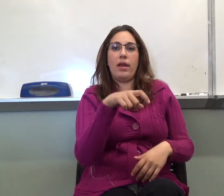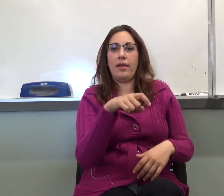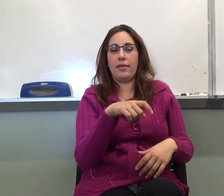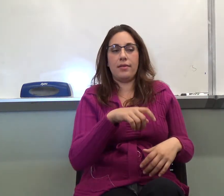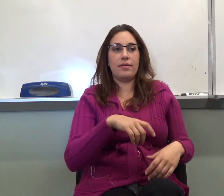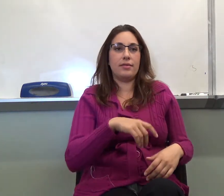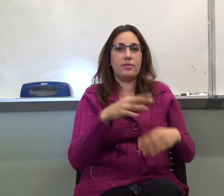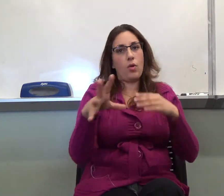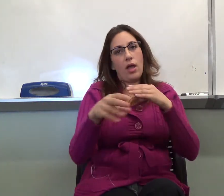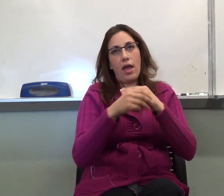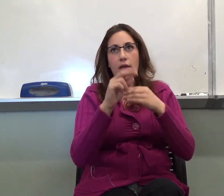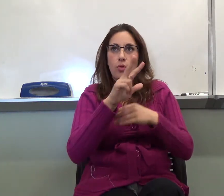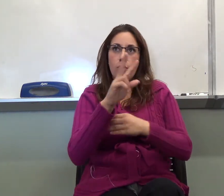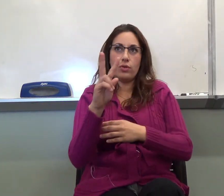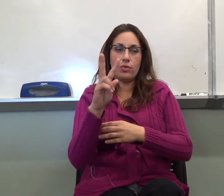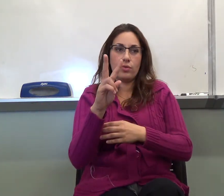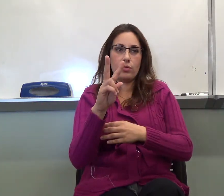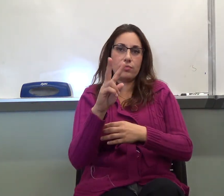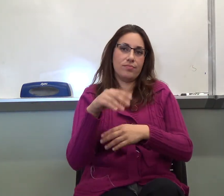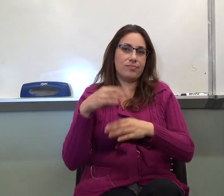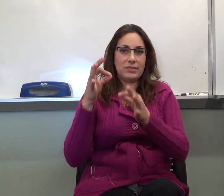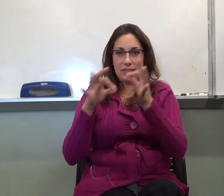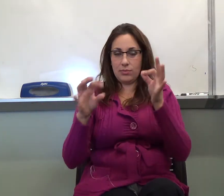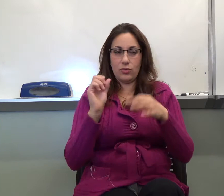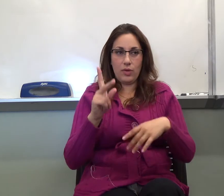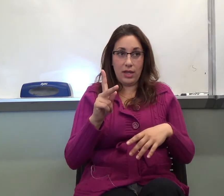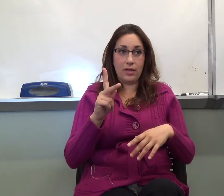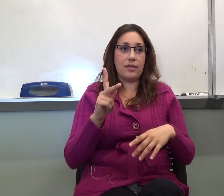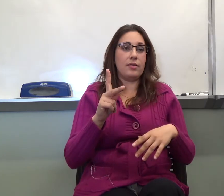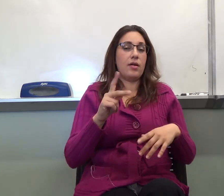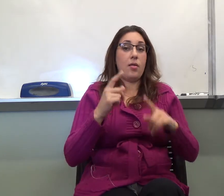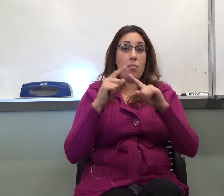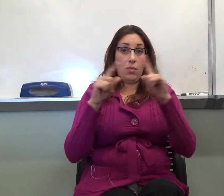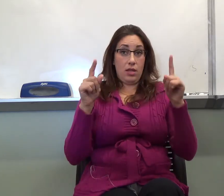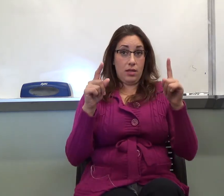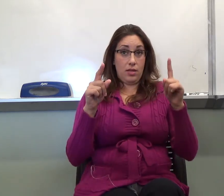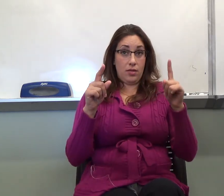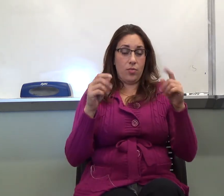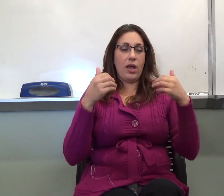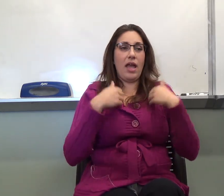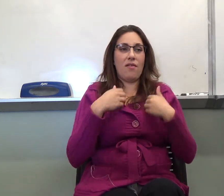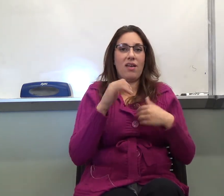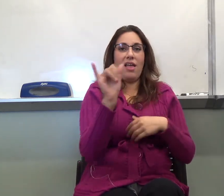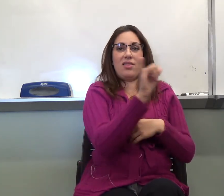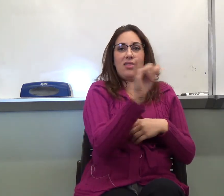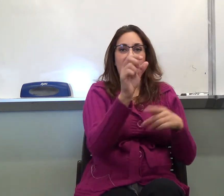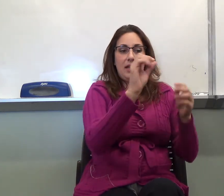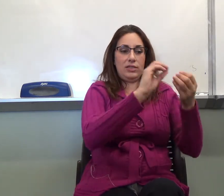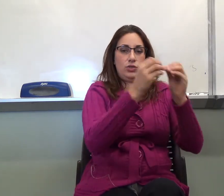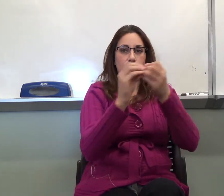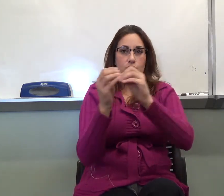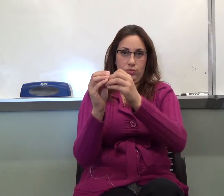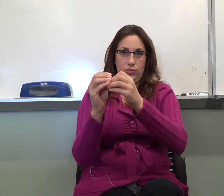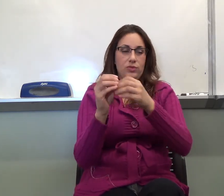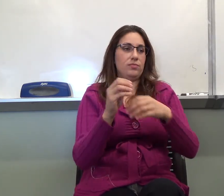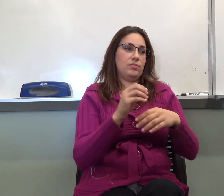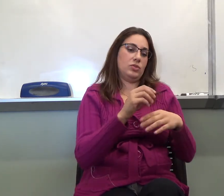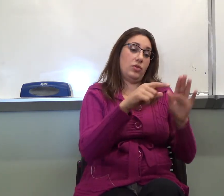Nothing to do over here. This is as simple as it gets. But now we've got like terms here. So we add the minus 12 to the 32, and that